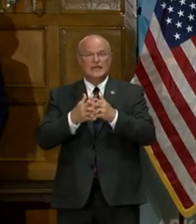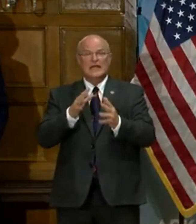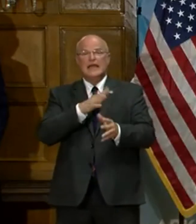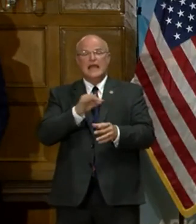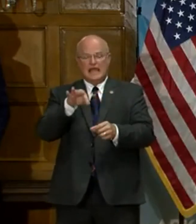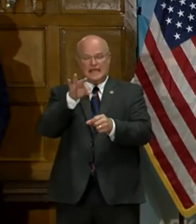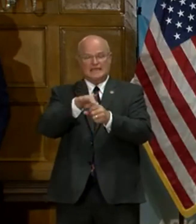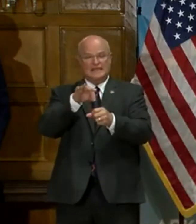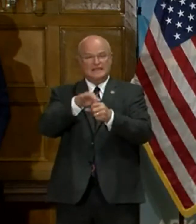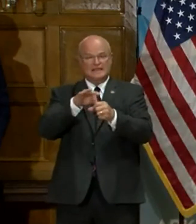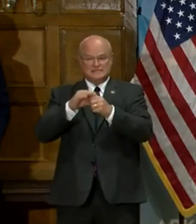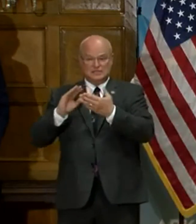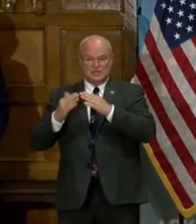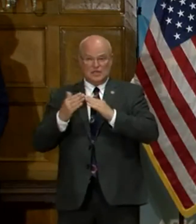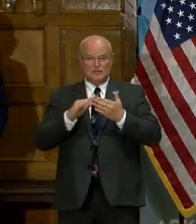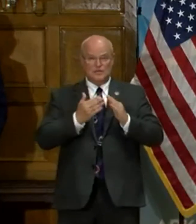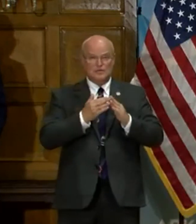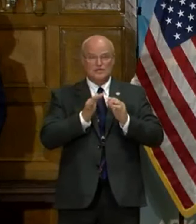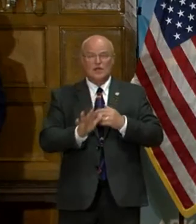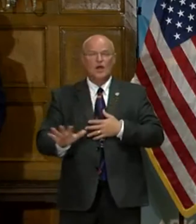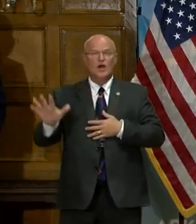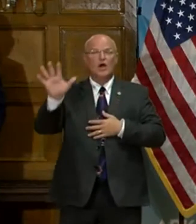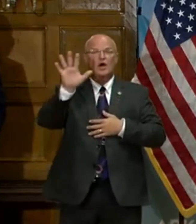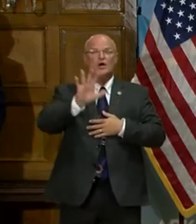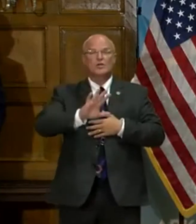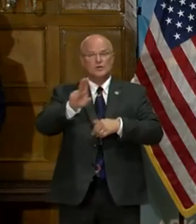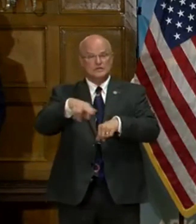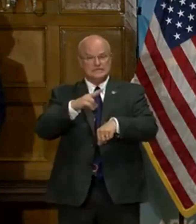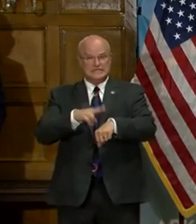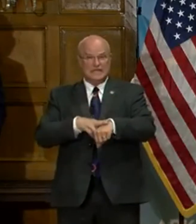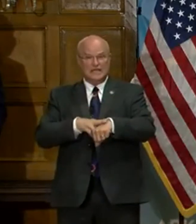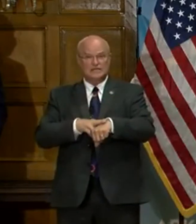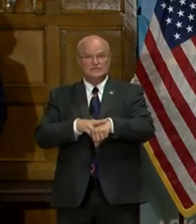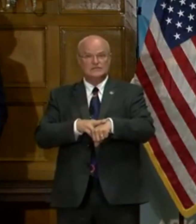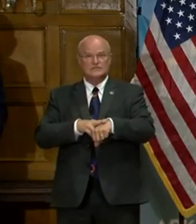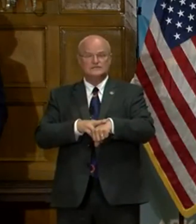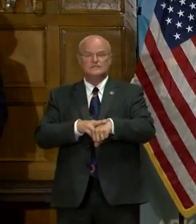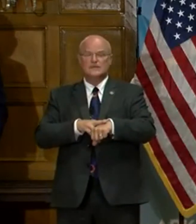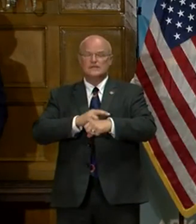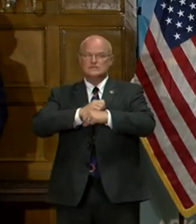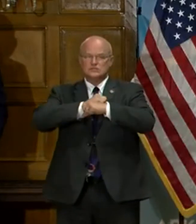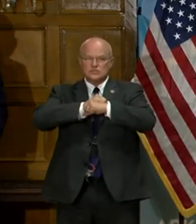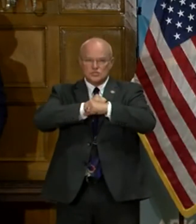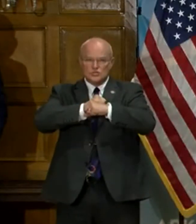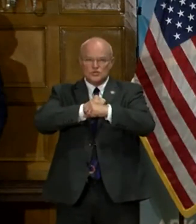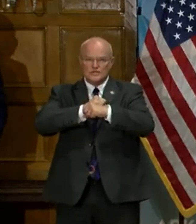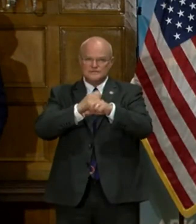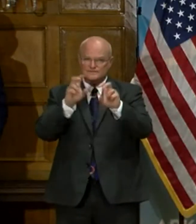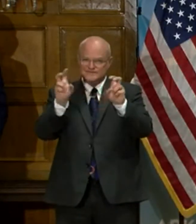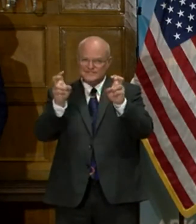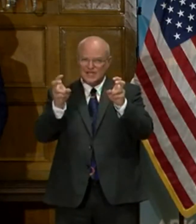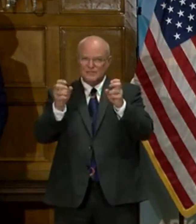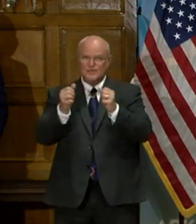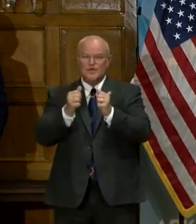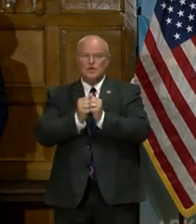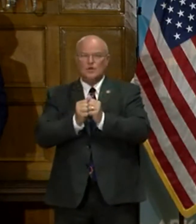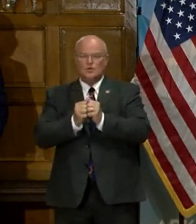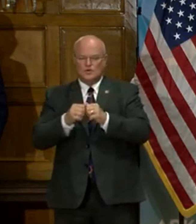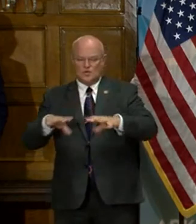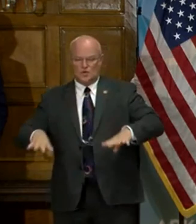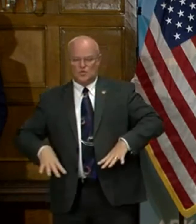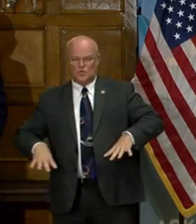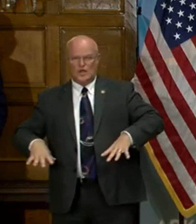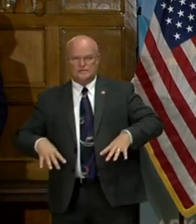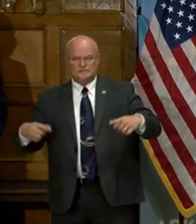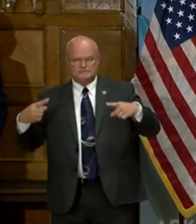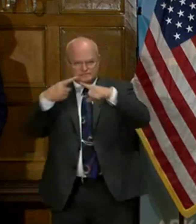election community across the nation, security was the topic, with Russian interference